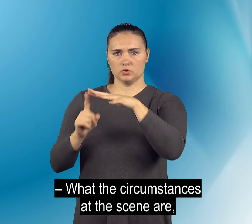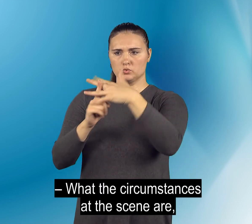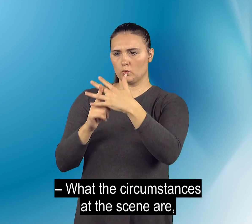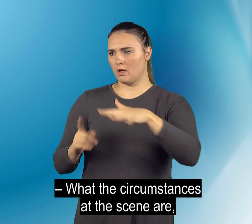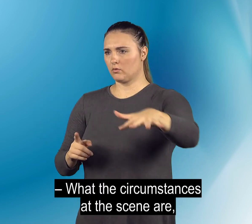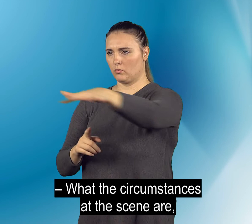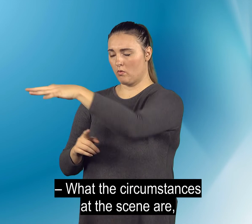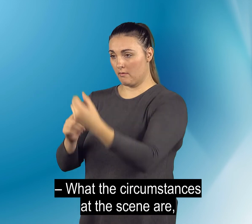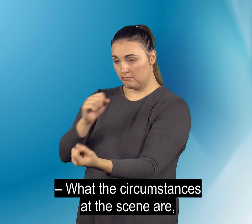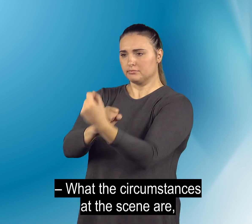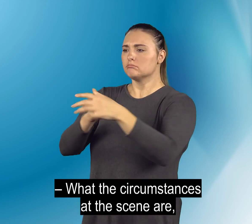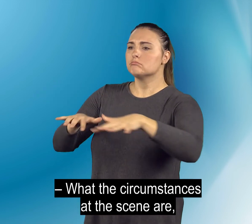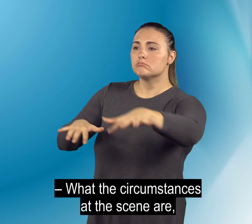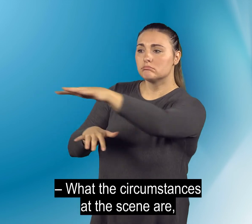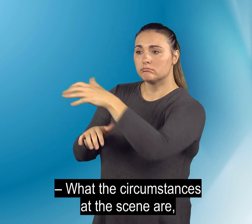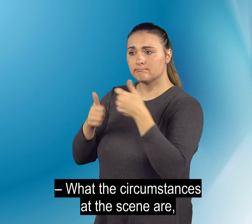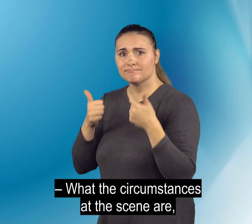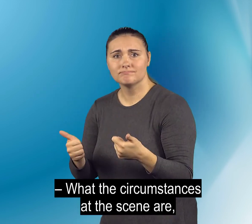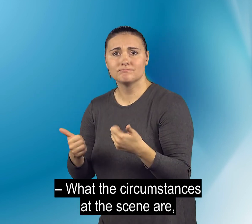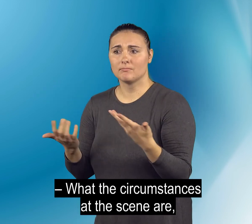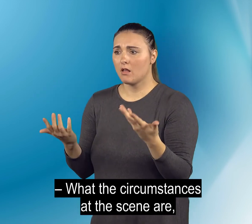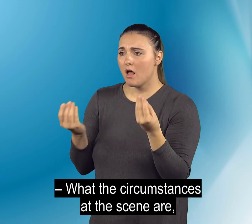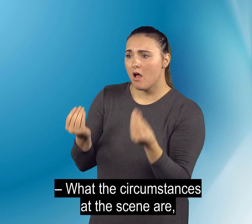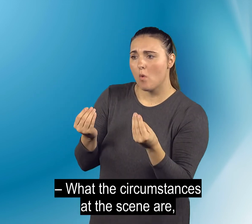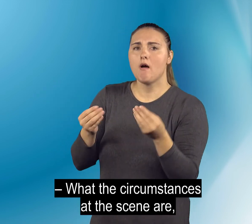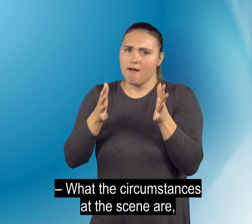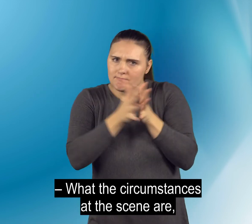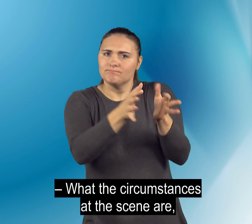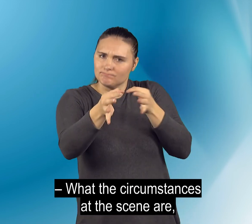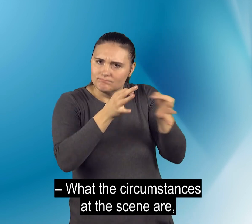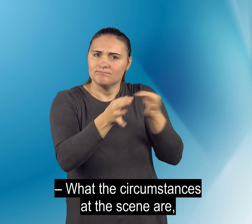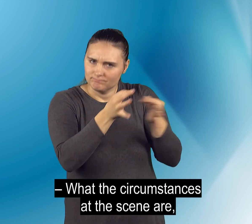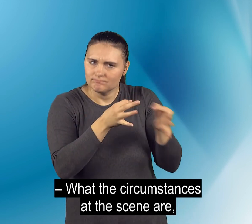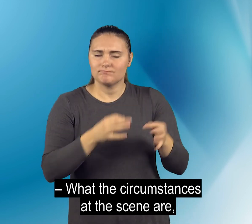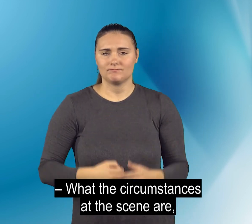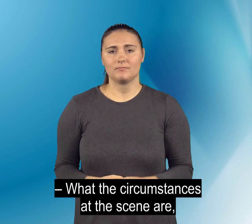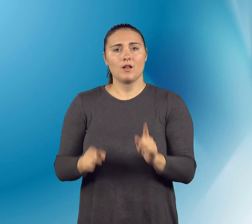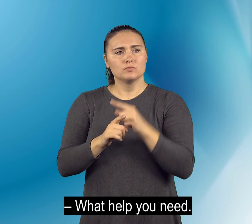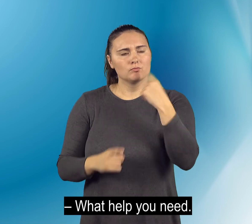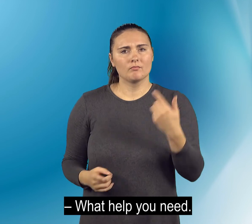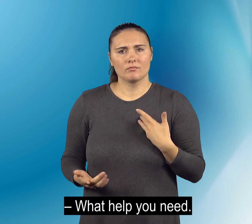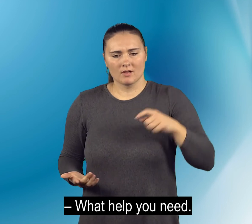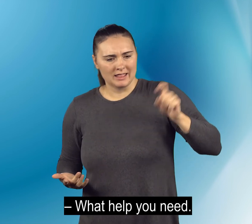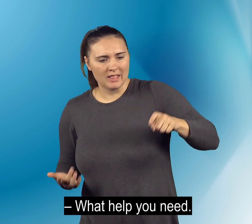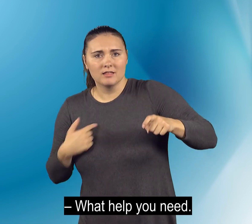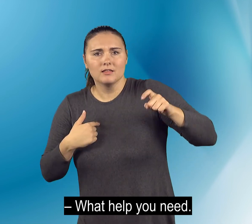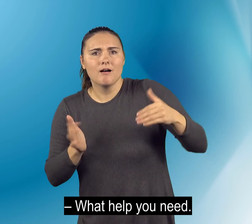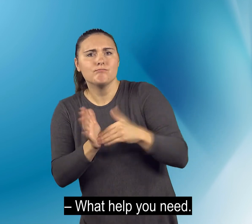What the injuries are? What the circumstances at the scene are? What help